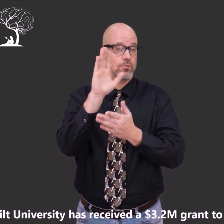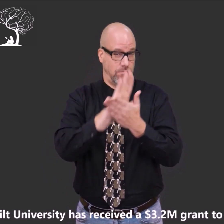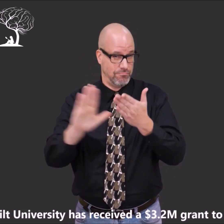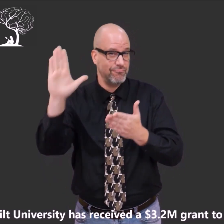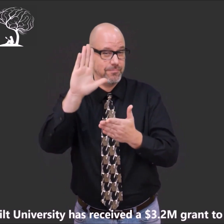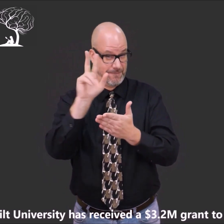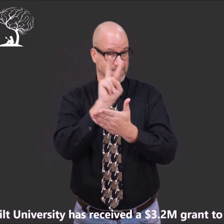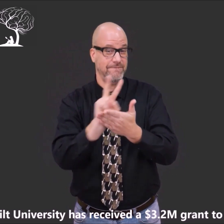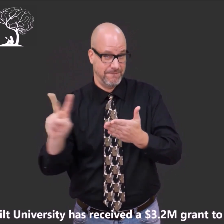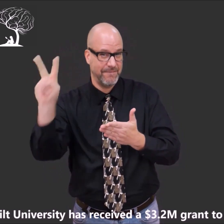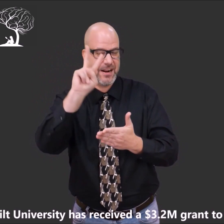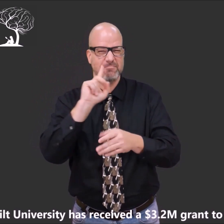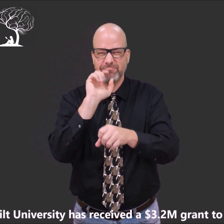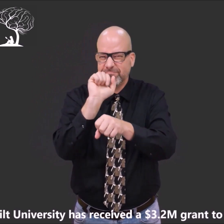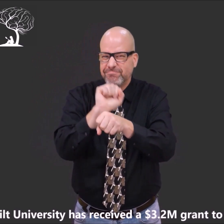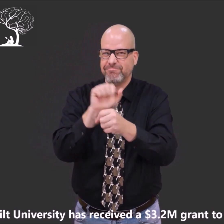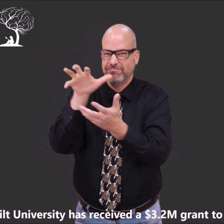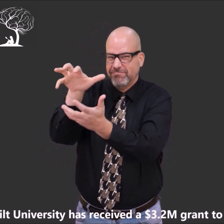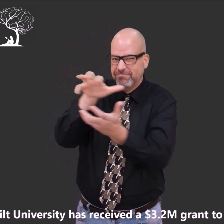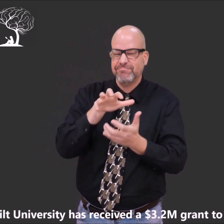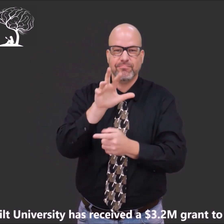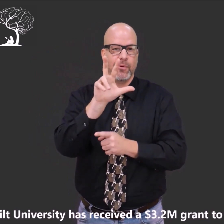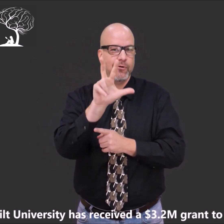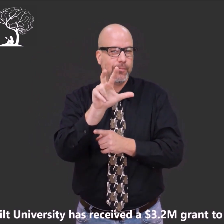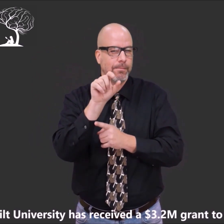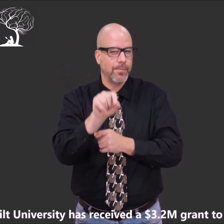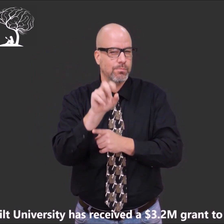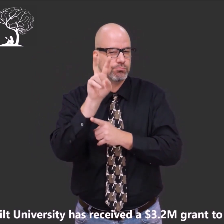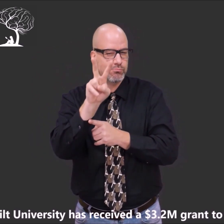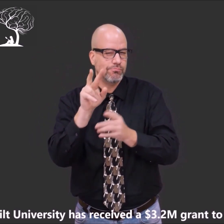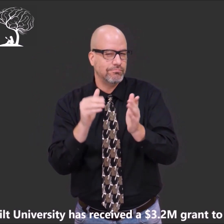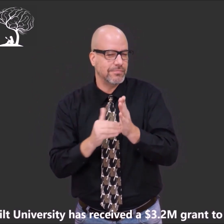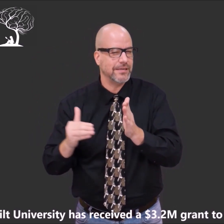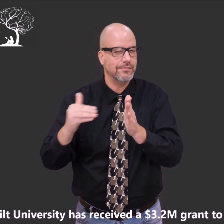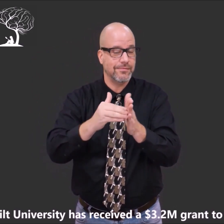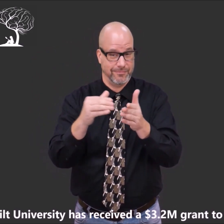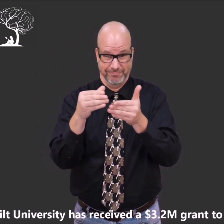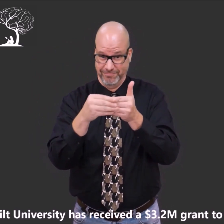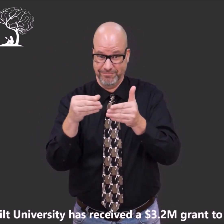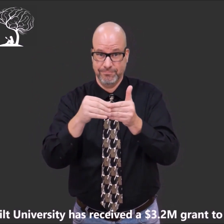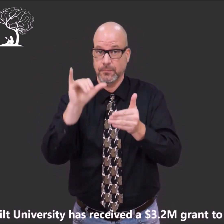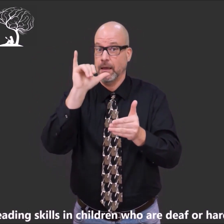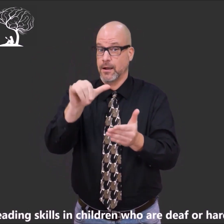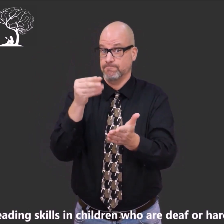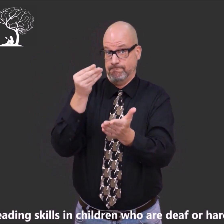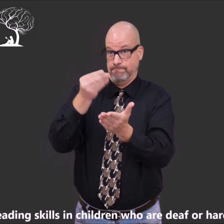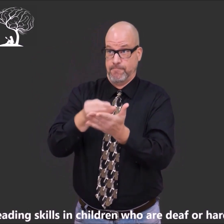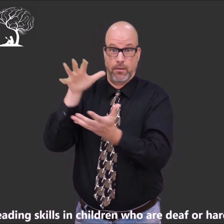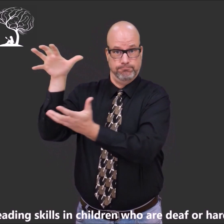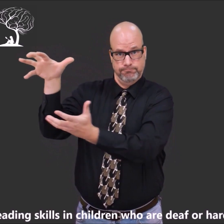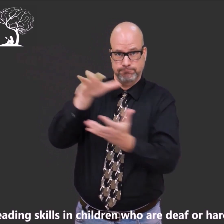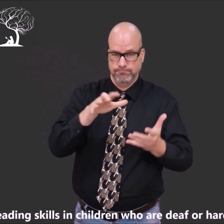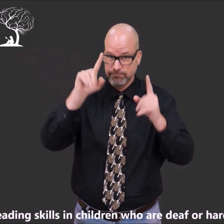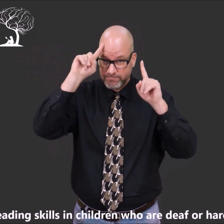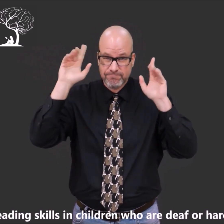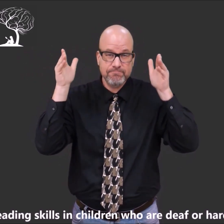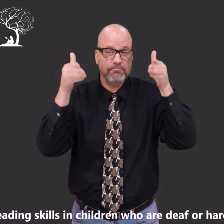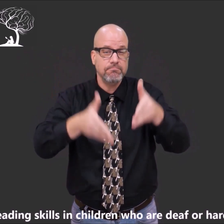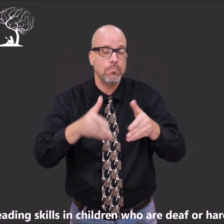Vanderbilt University has received a $3.2 million grant to fund a research study of reading